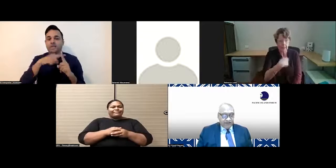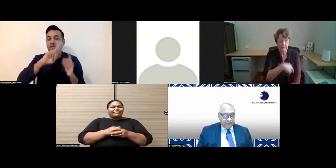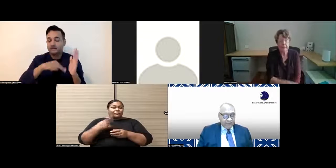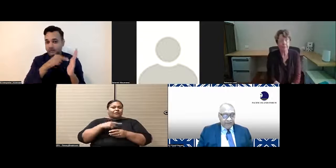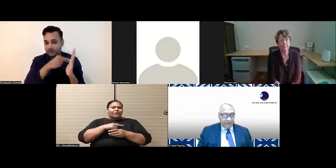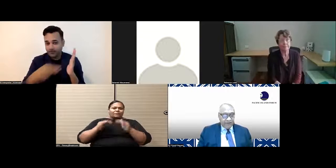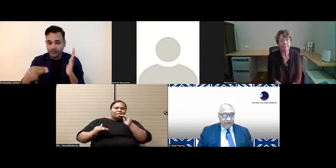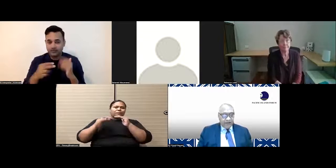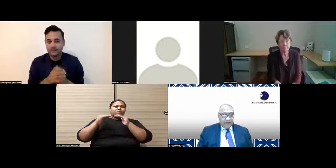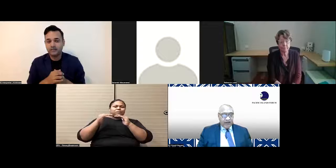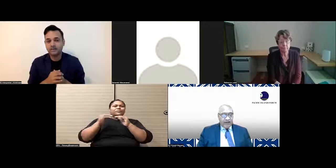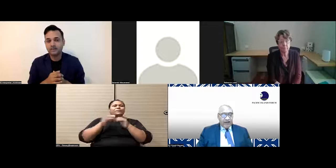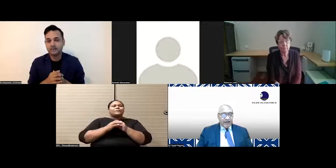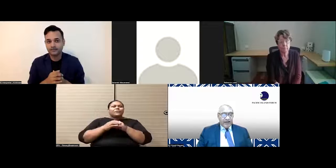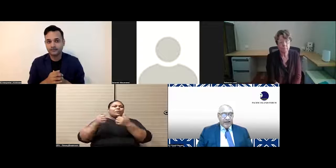under this work.